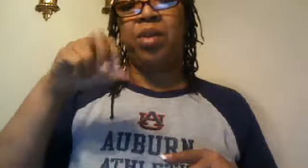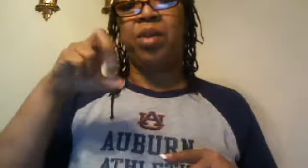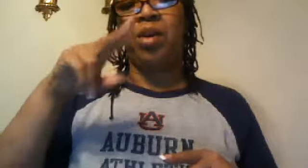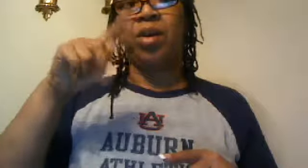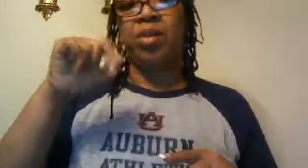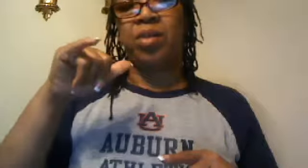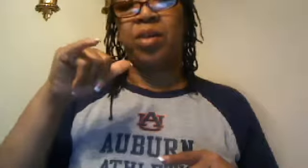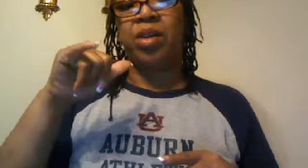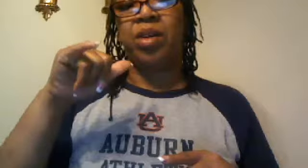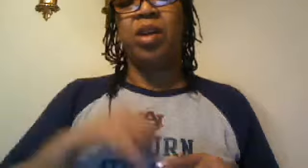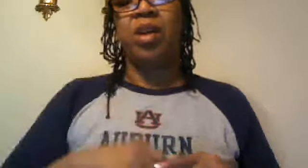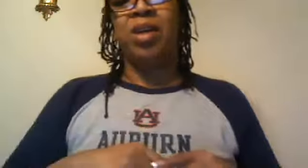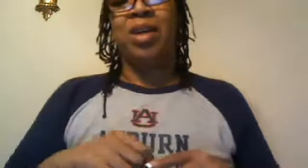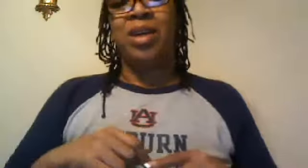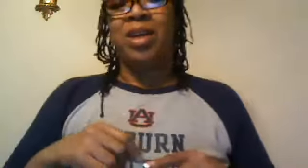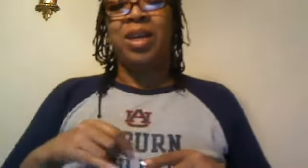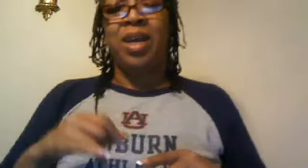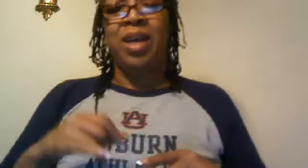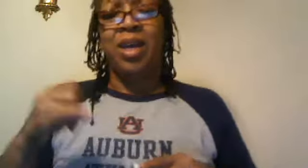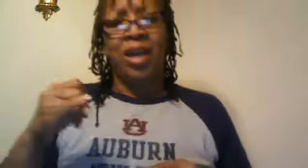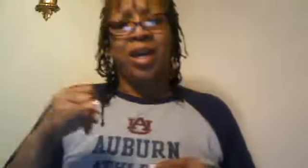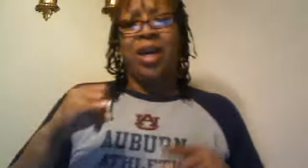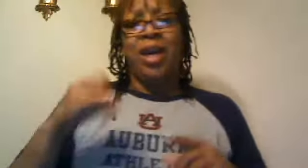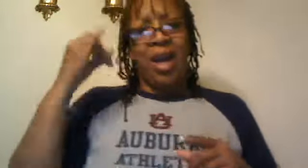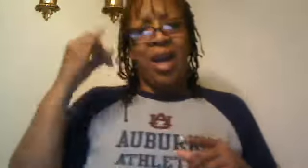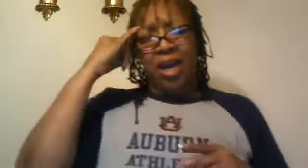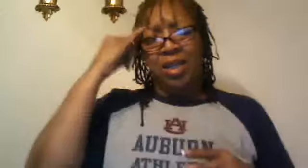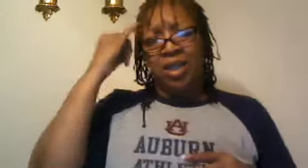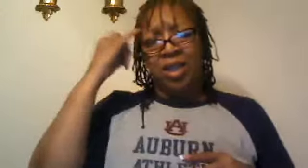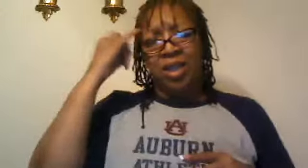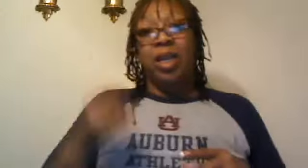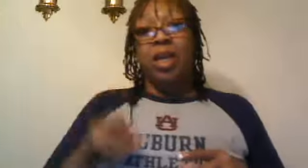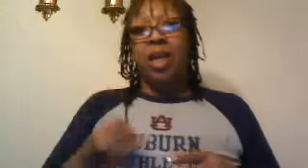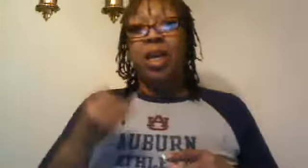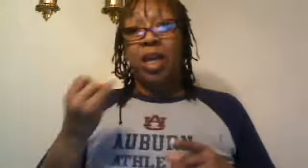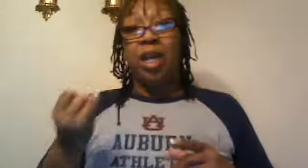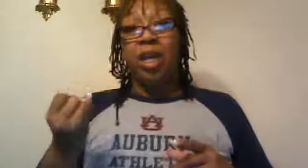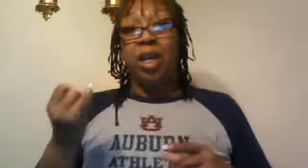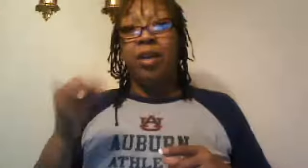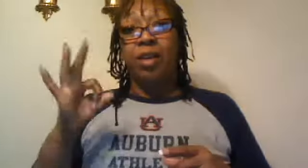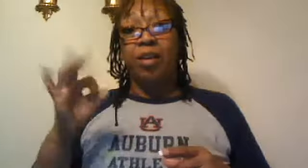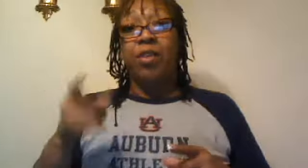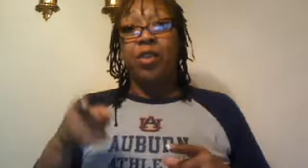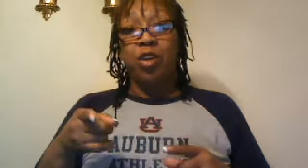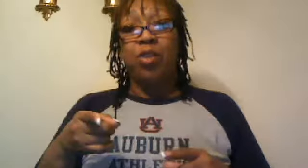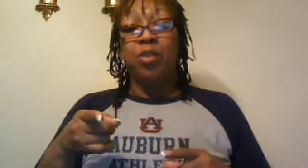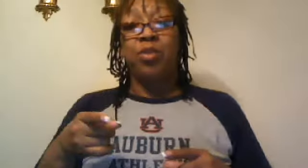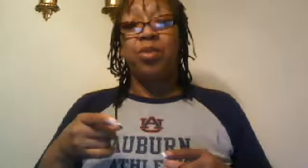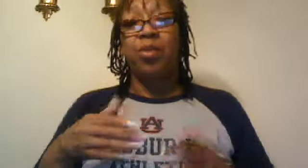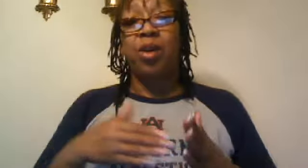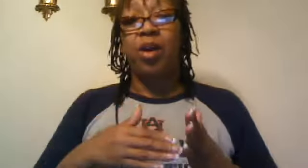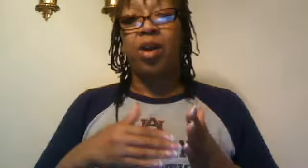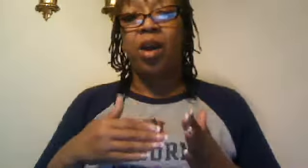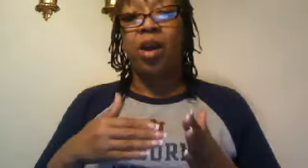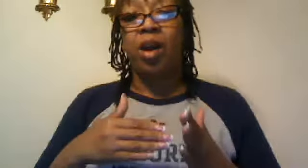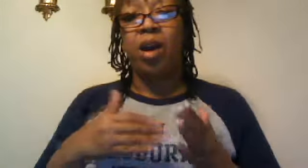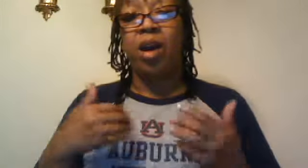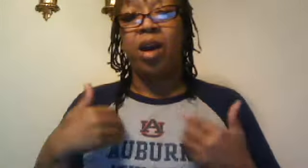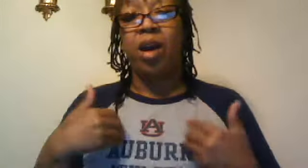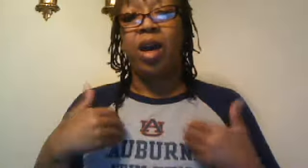have a number and you add the additive inverse of the number, which is what most people call the negative of the number, if you add the negative of the number to